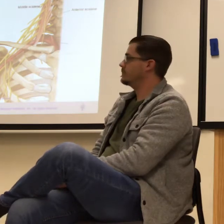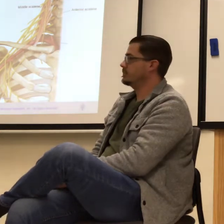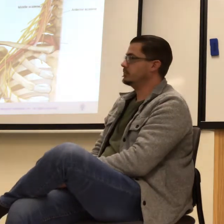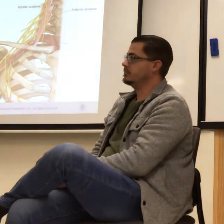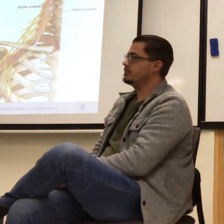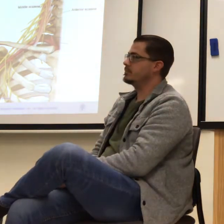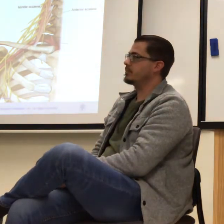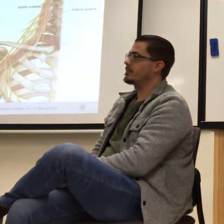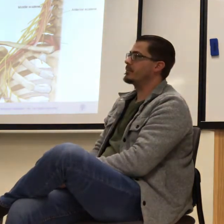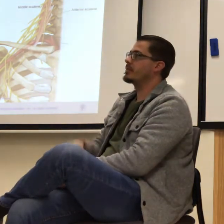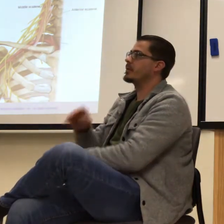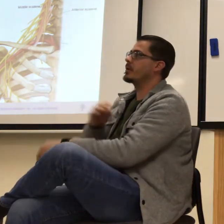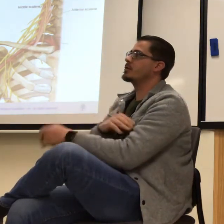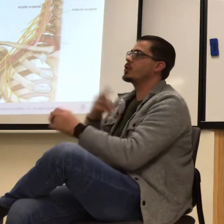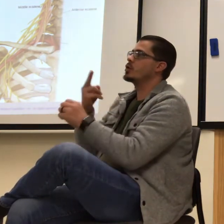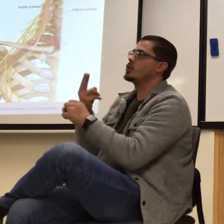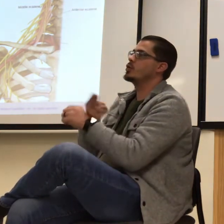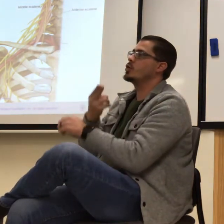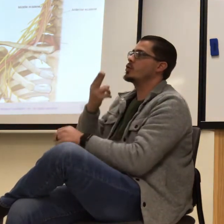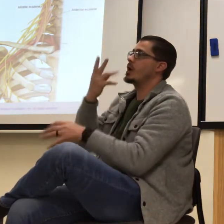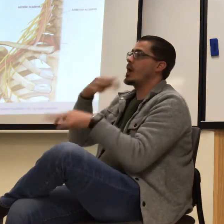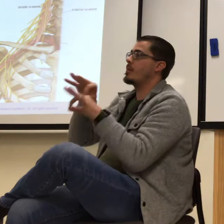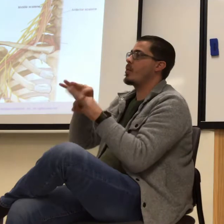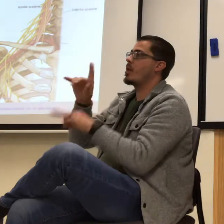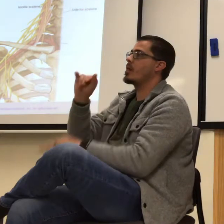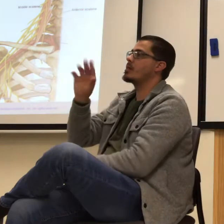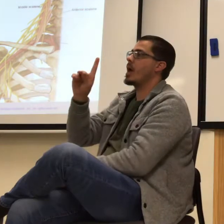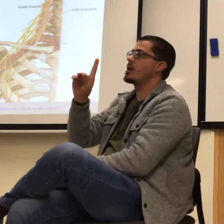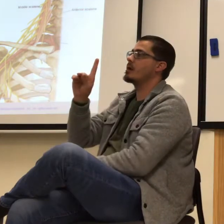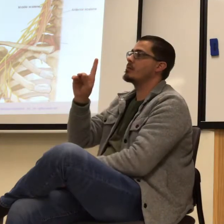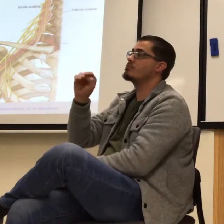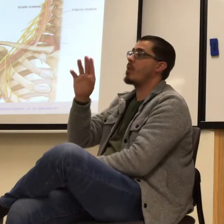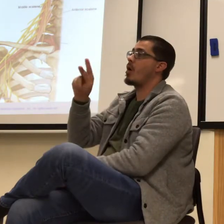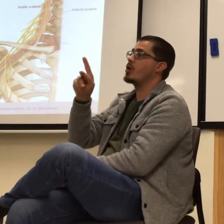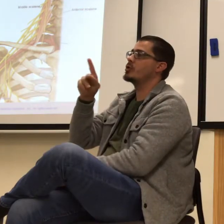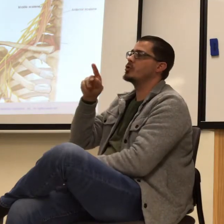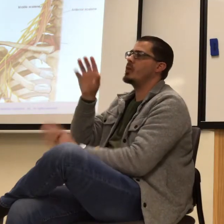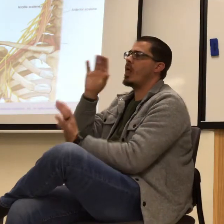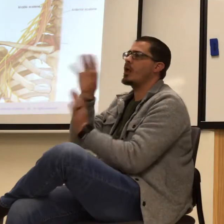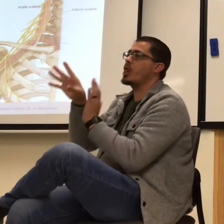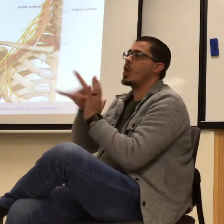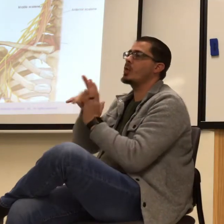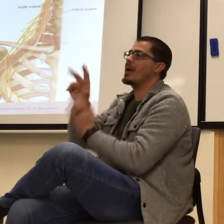Use it as a landmark to locate the ventral rami.